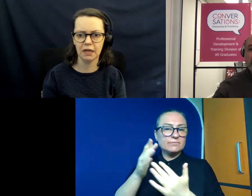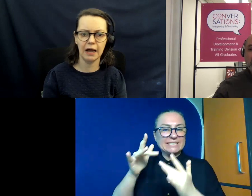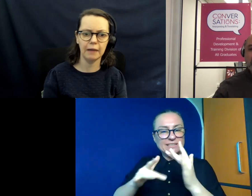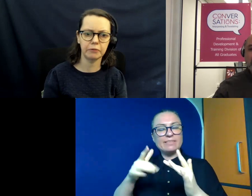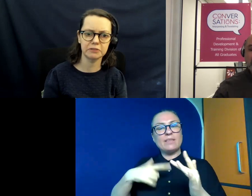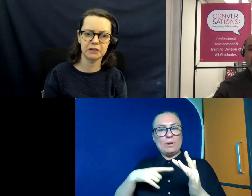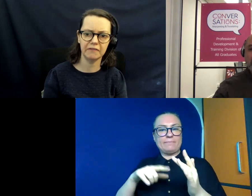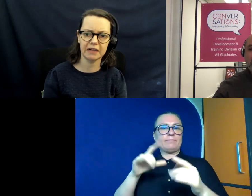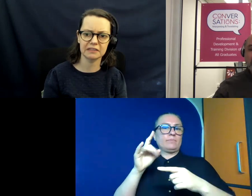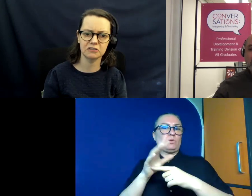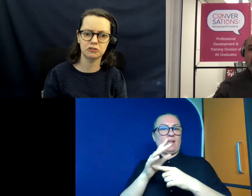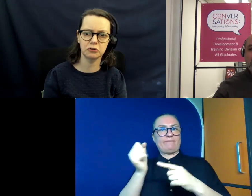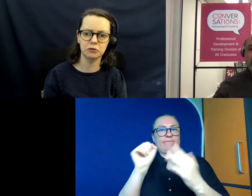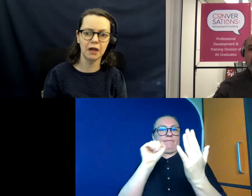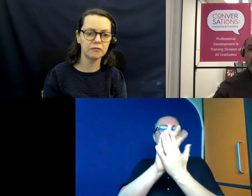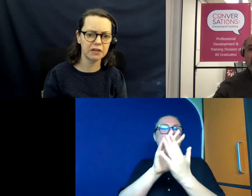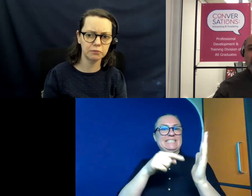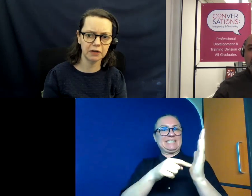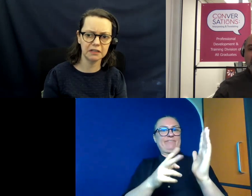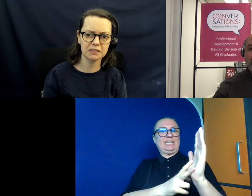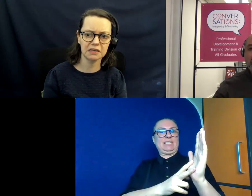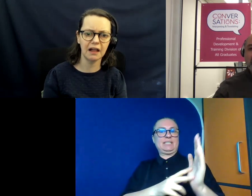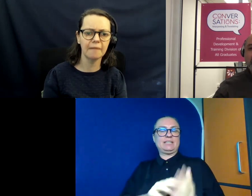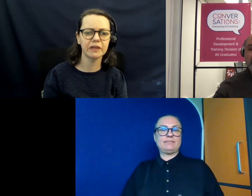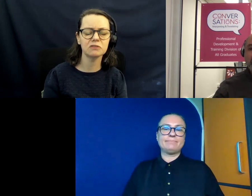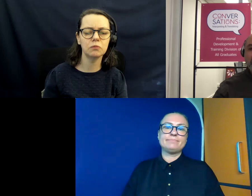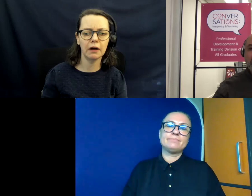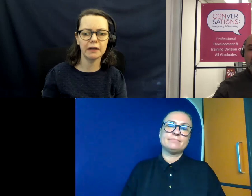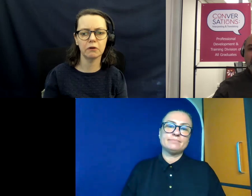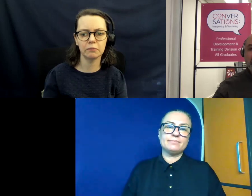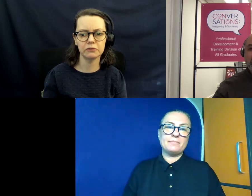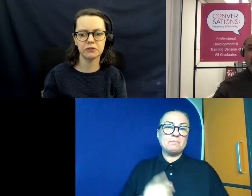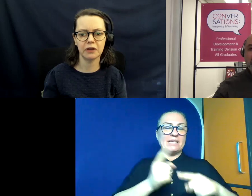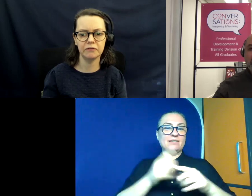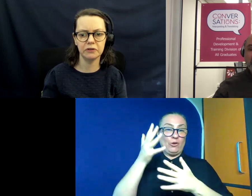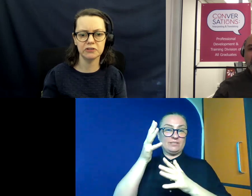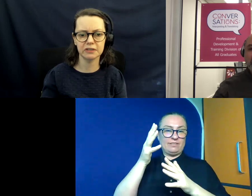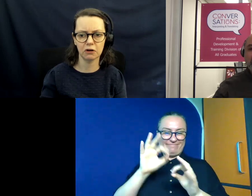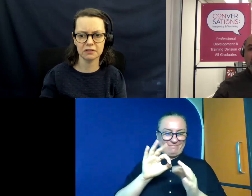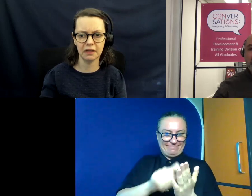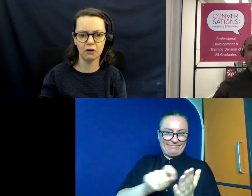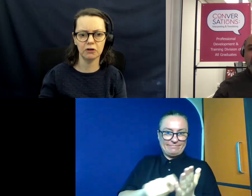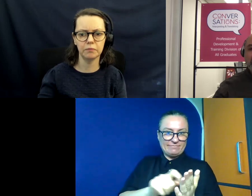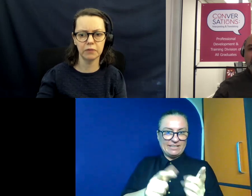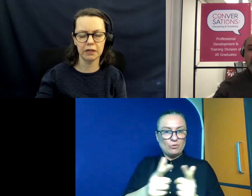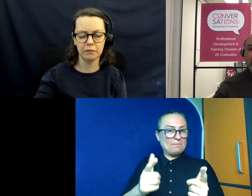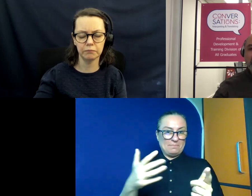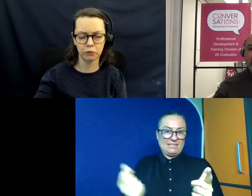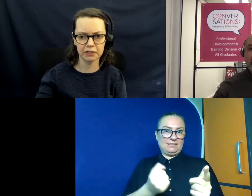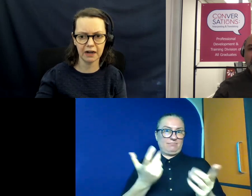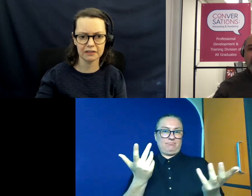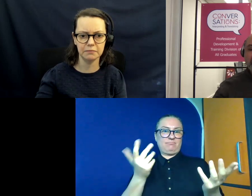homes perhaps don't have access to Facebook and the internet. That's why it's so important to have the news in Auslan in